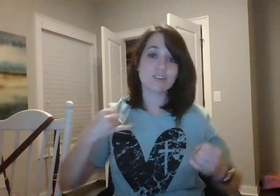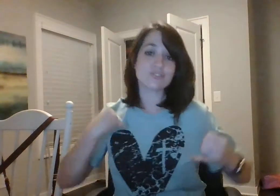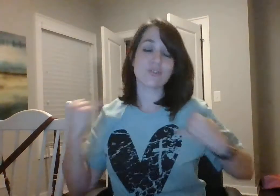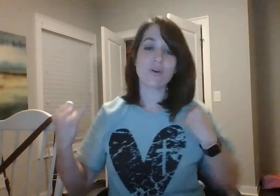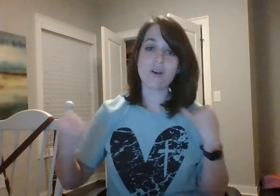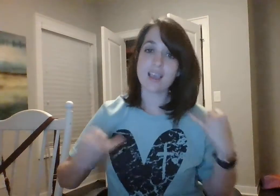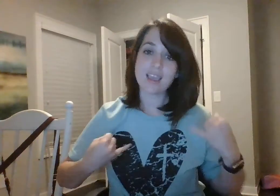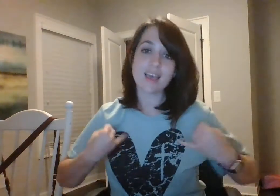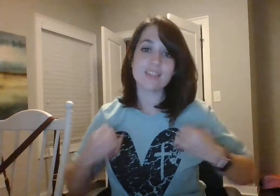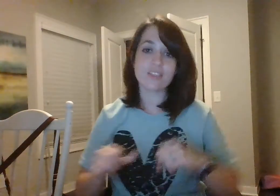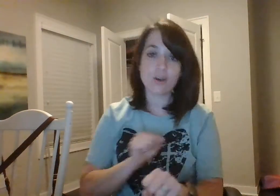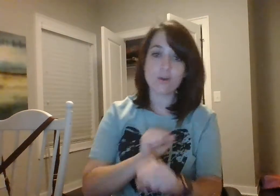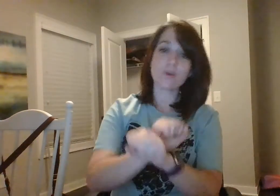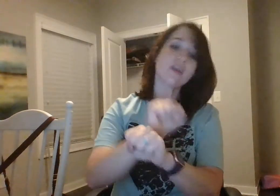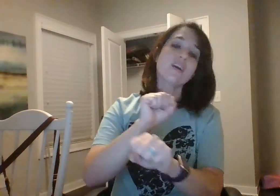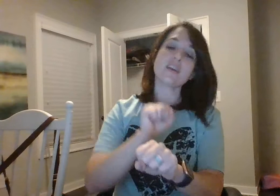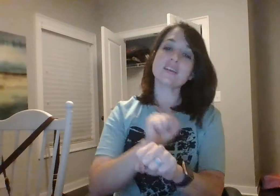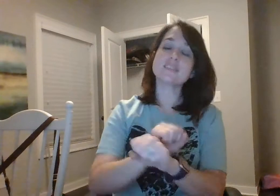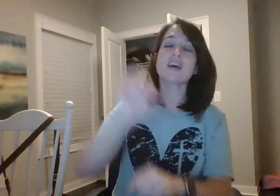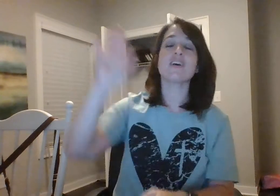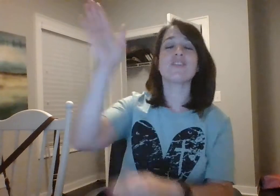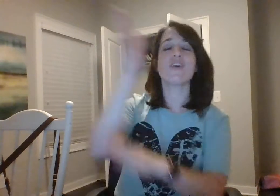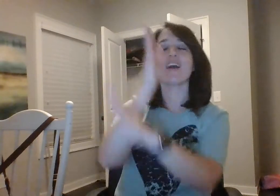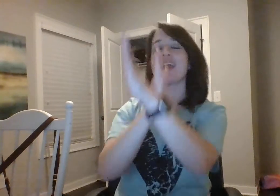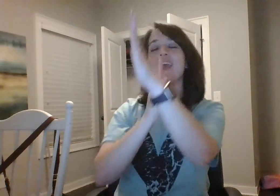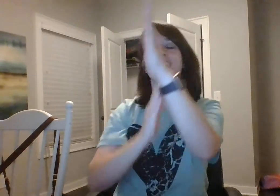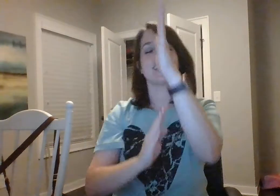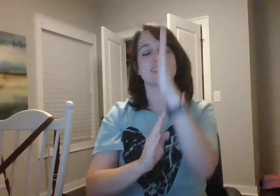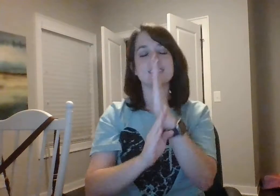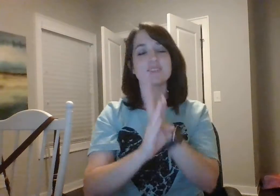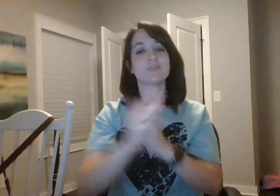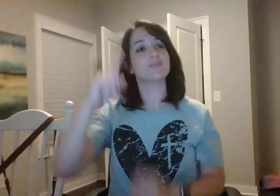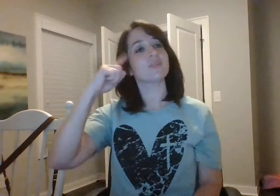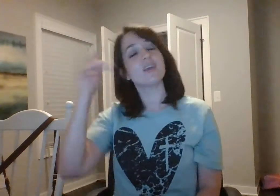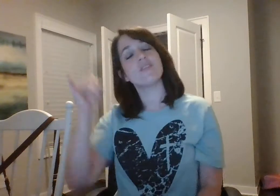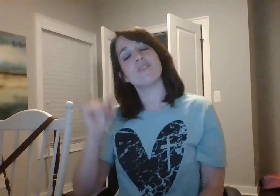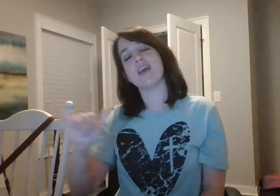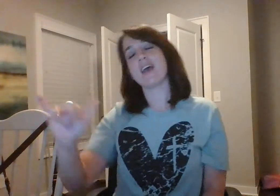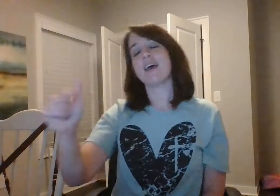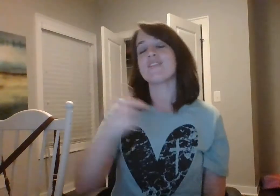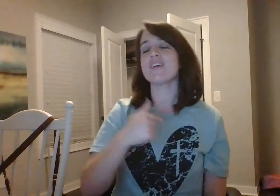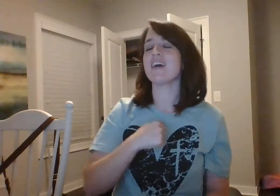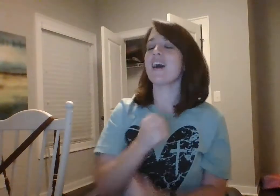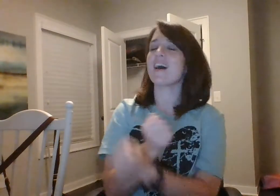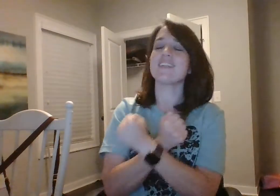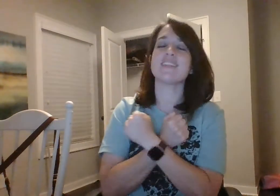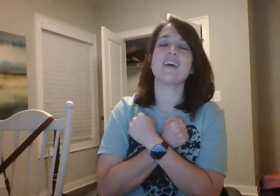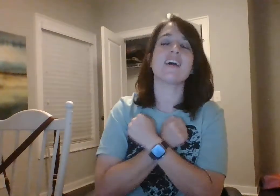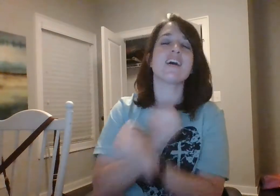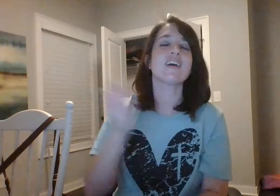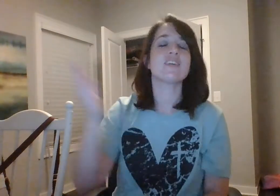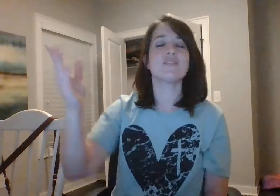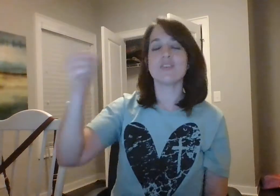joy I do I love you Forever I love you